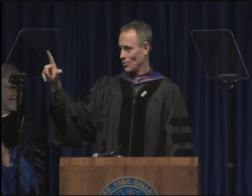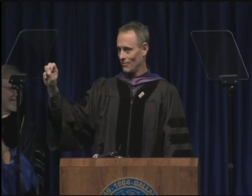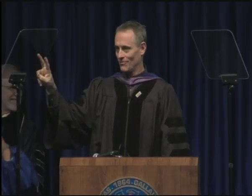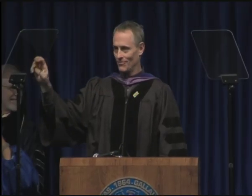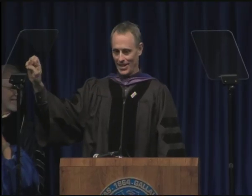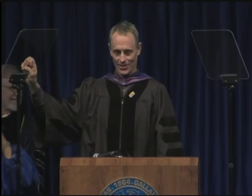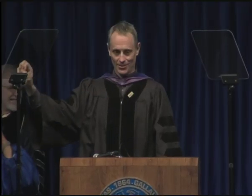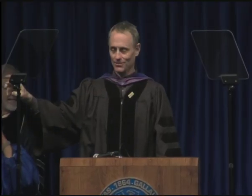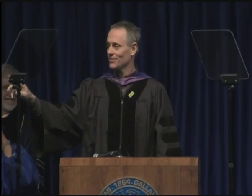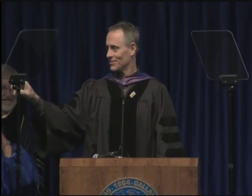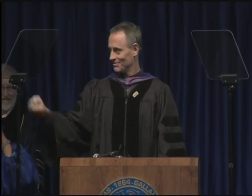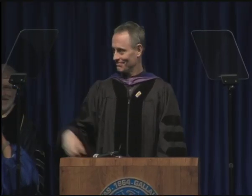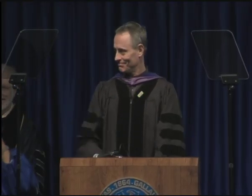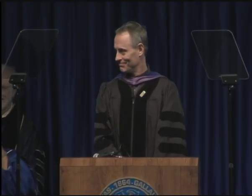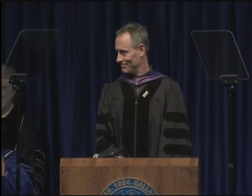Marissa Polver.